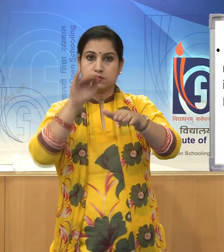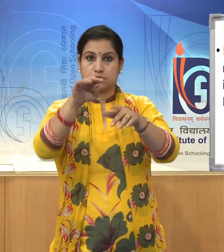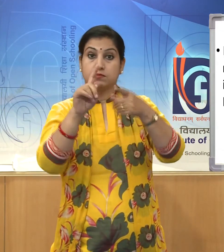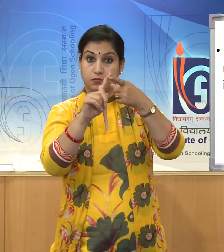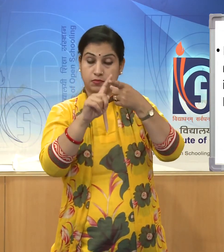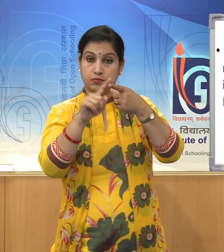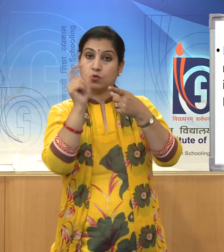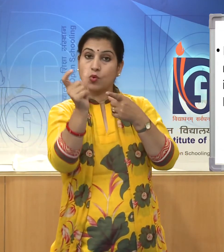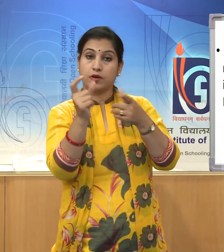impression,